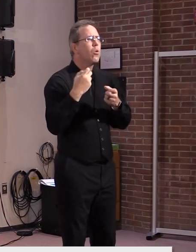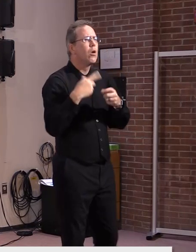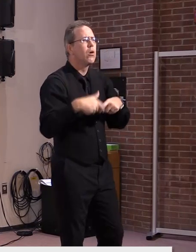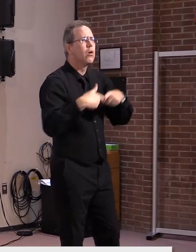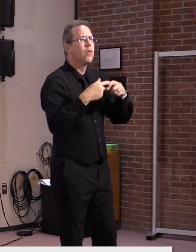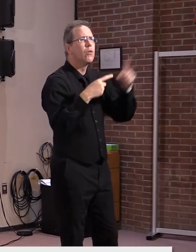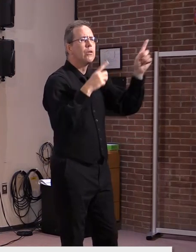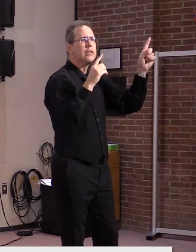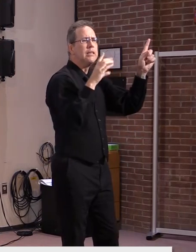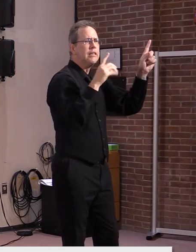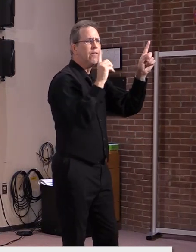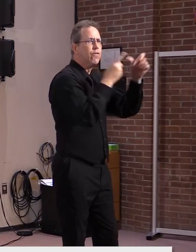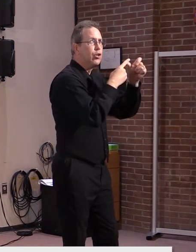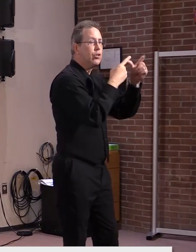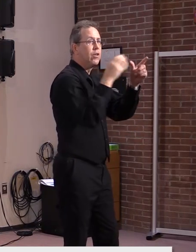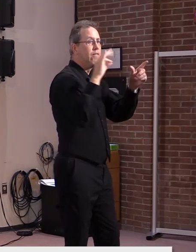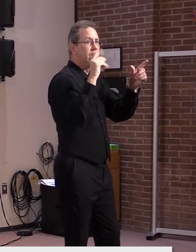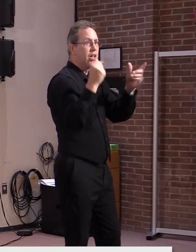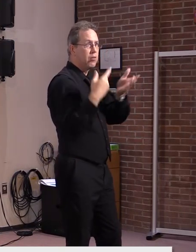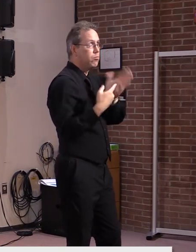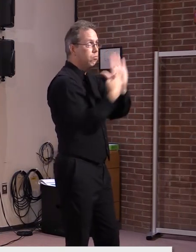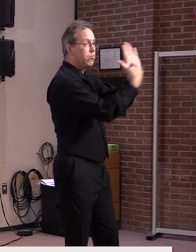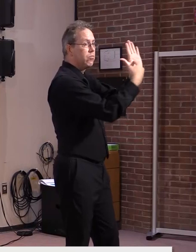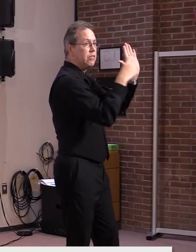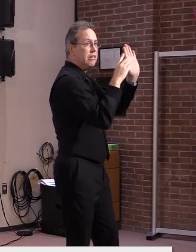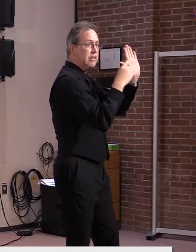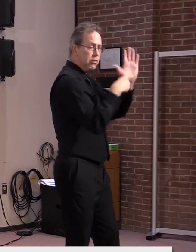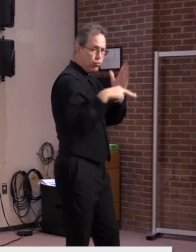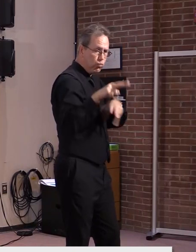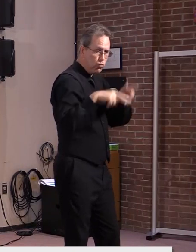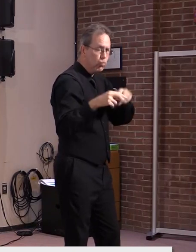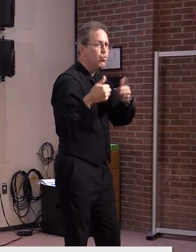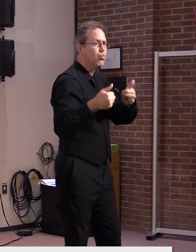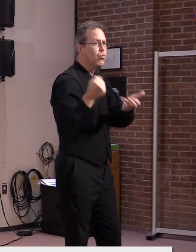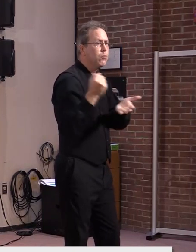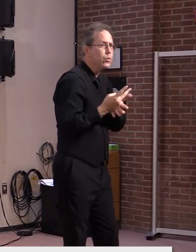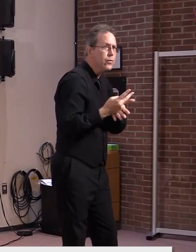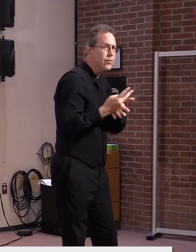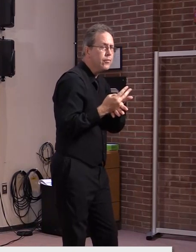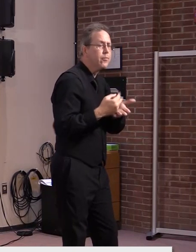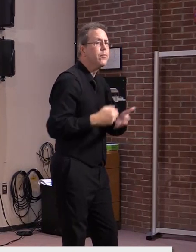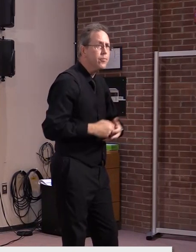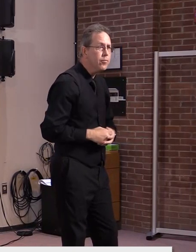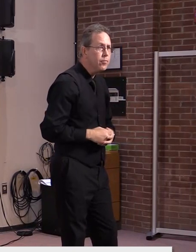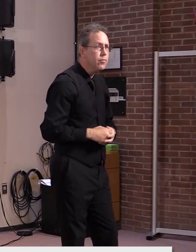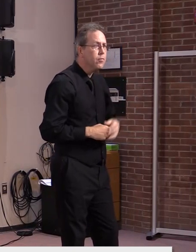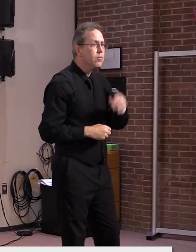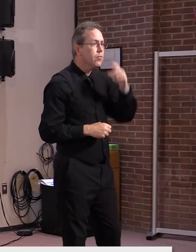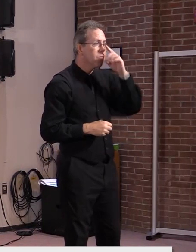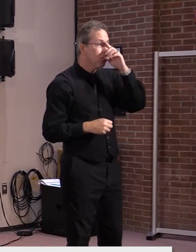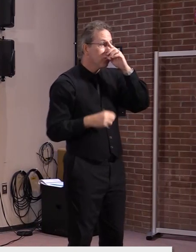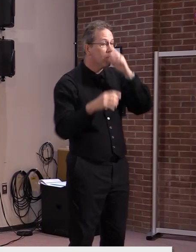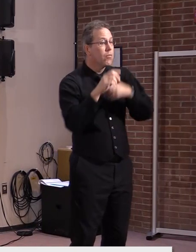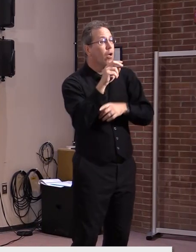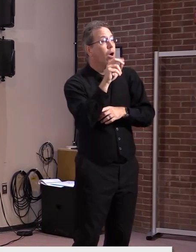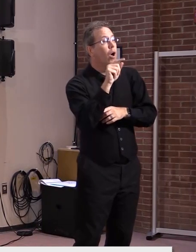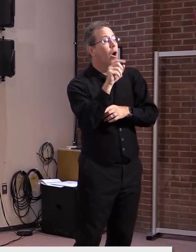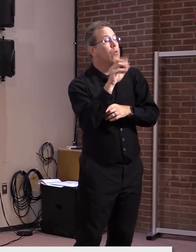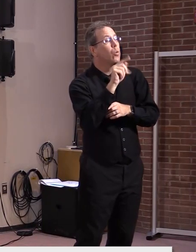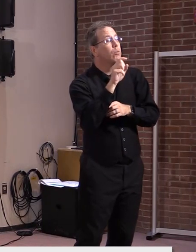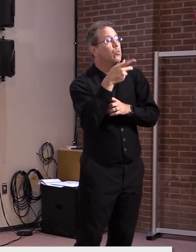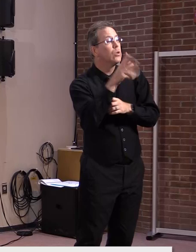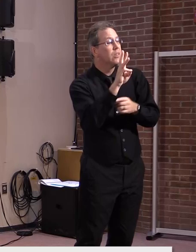recommendations. On October 26th, the FDA panel will meet again, this time to discuss the Pfizer vaccine for